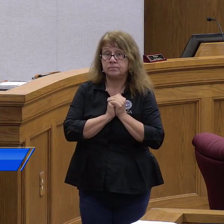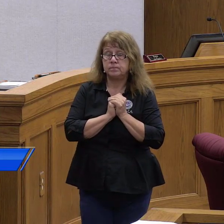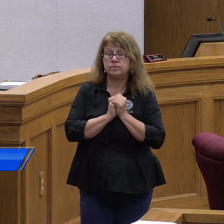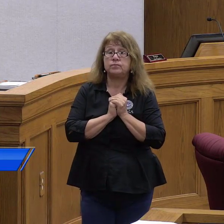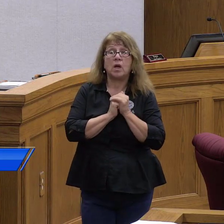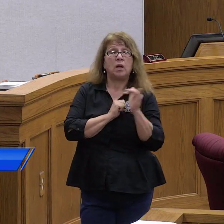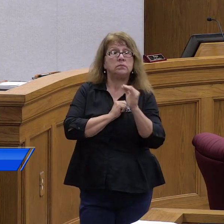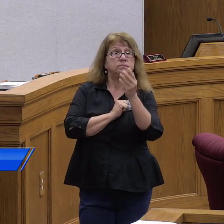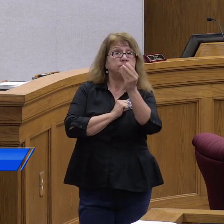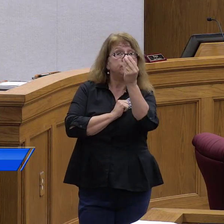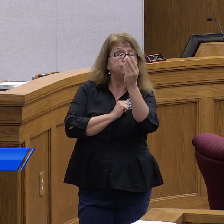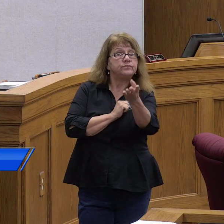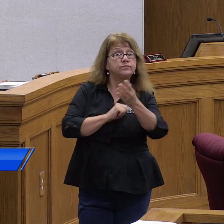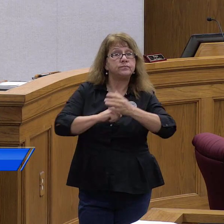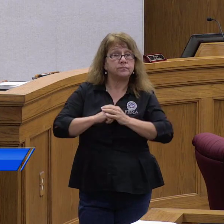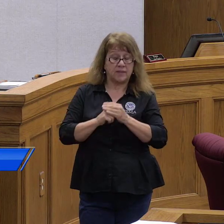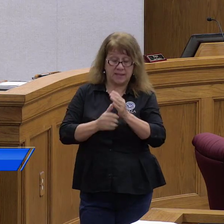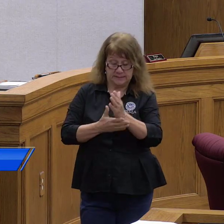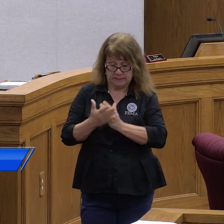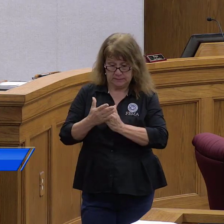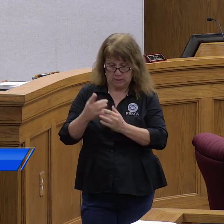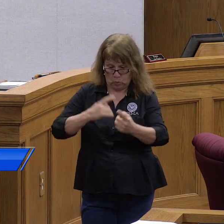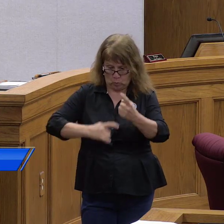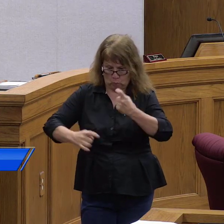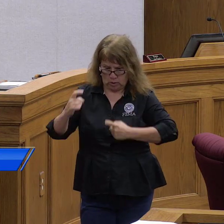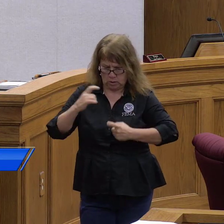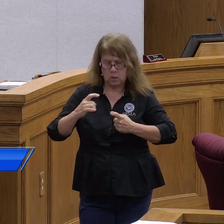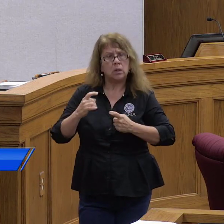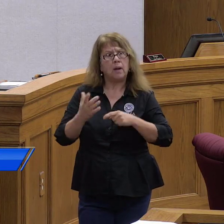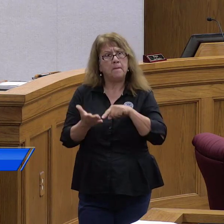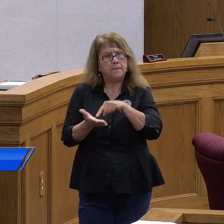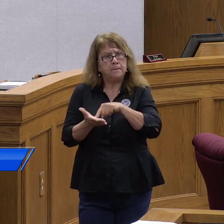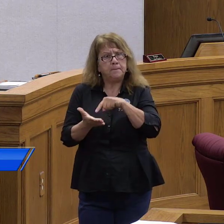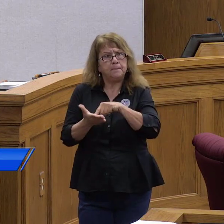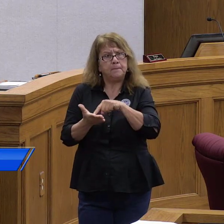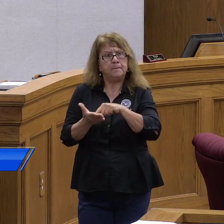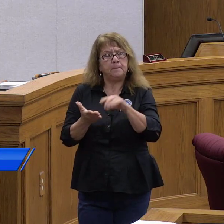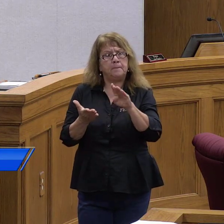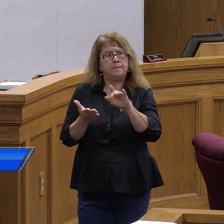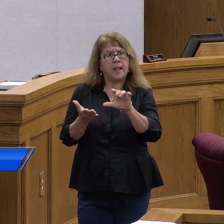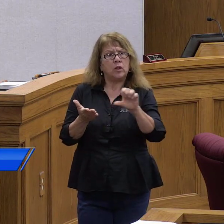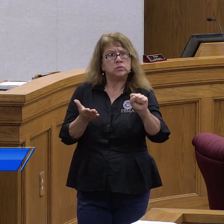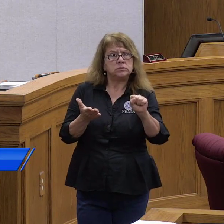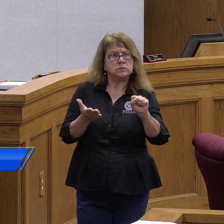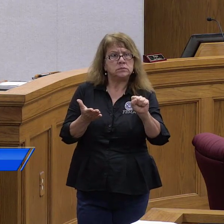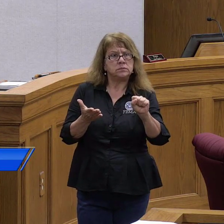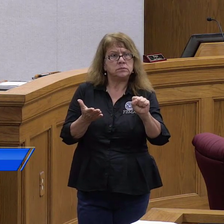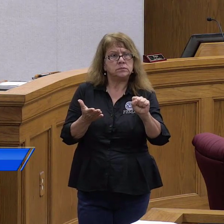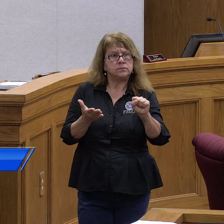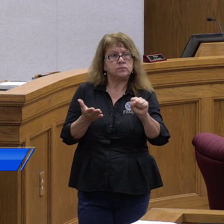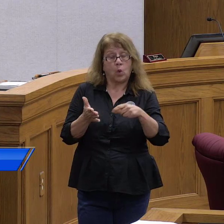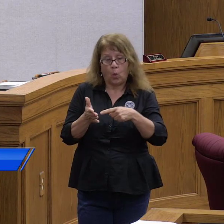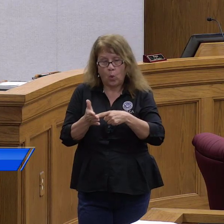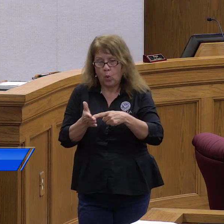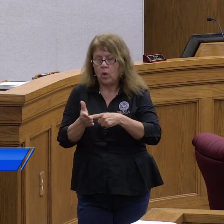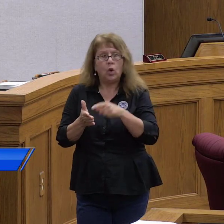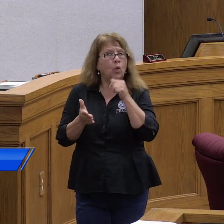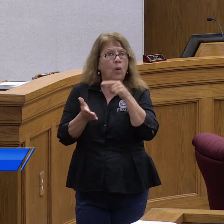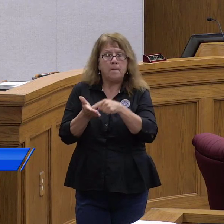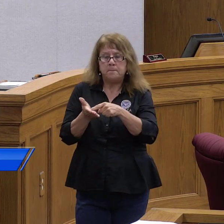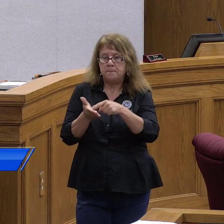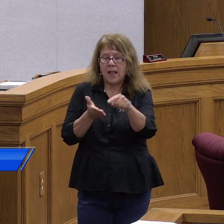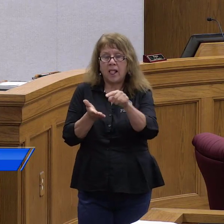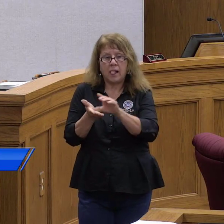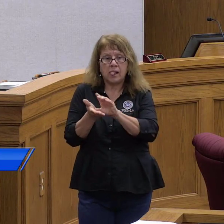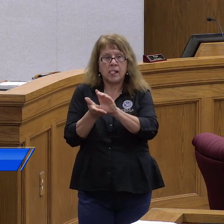I would also like to mention there have been some questions around bills, and so understand that you don't pay in